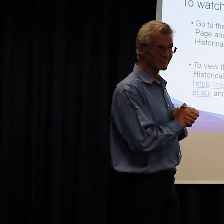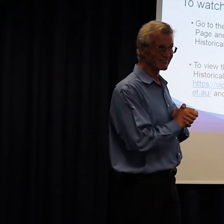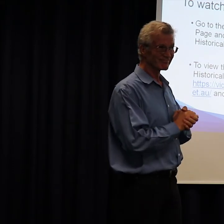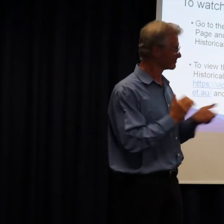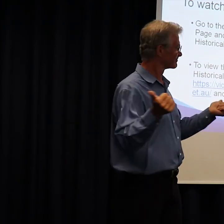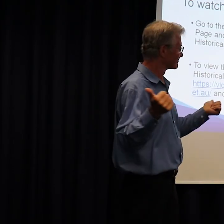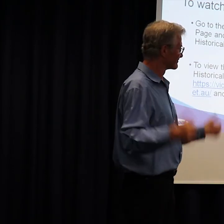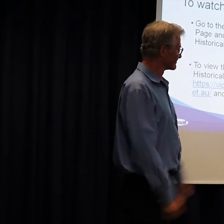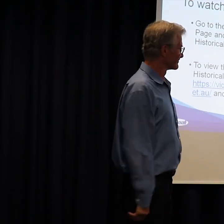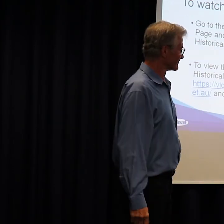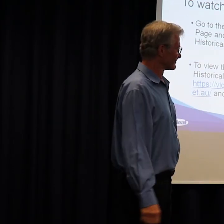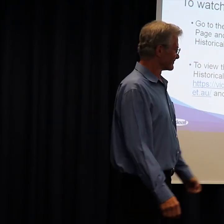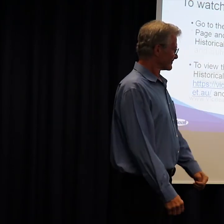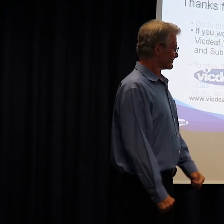Any more questions? I think we're